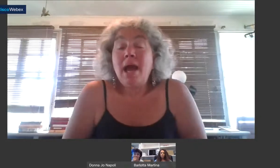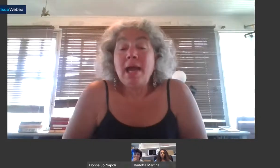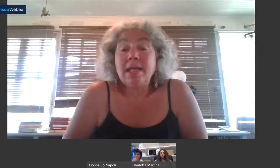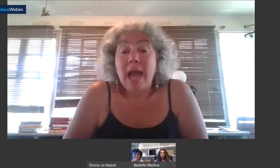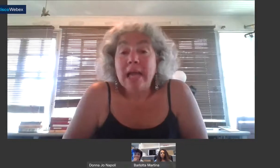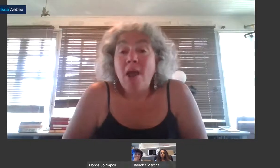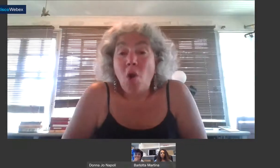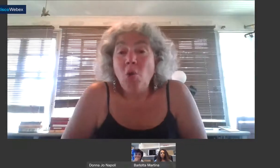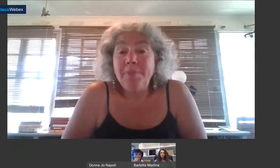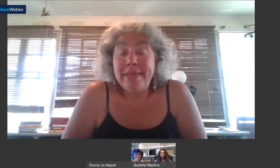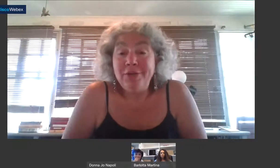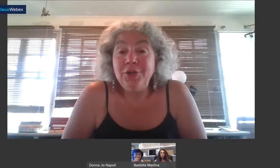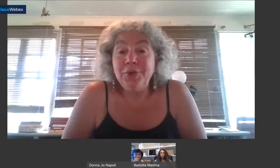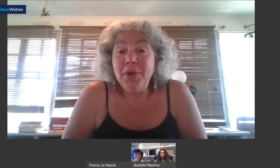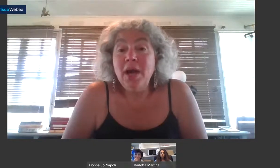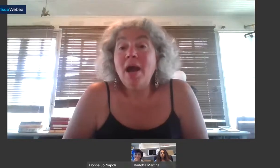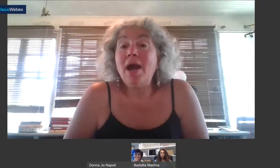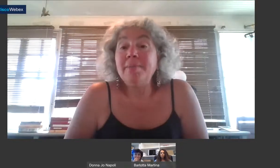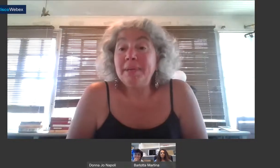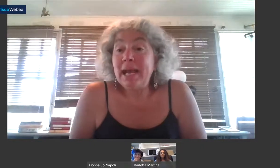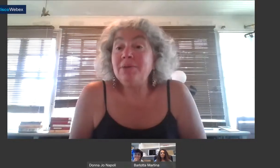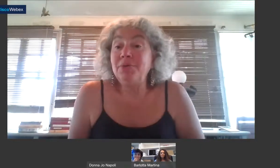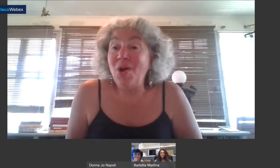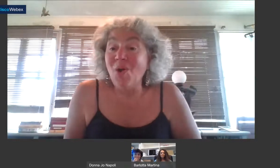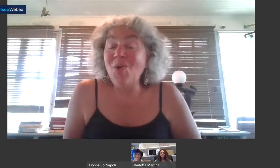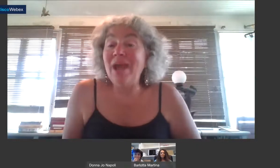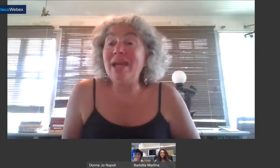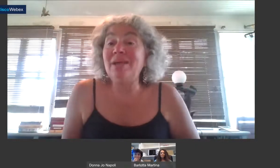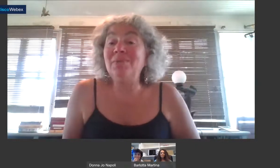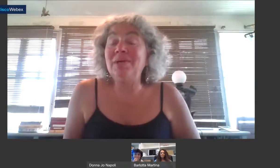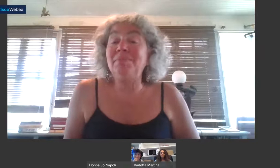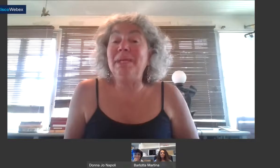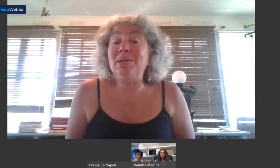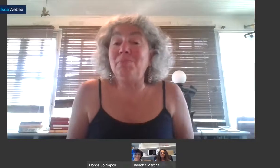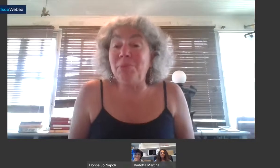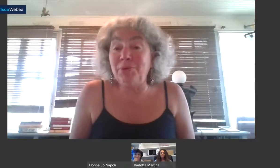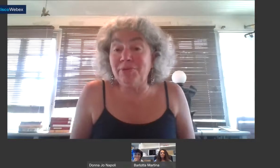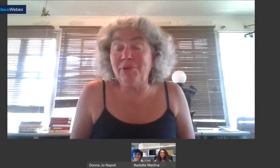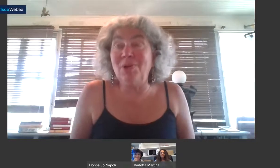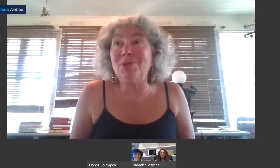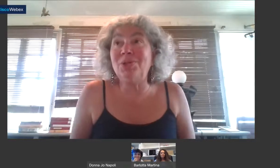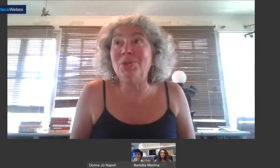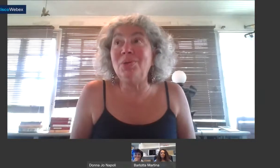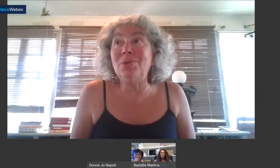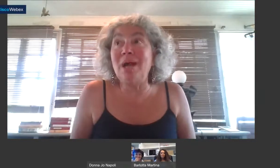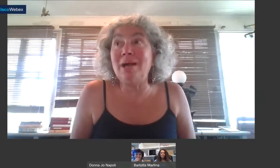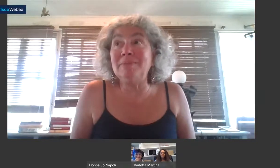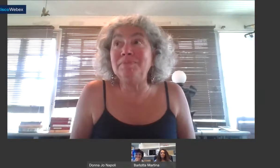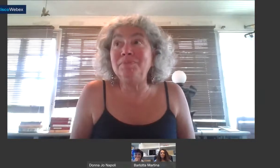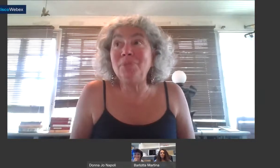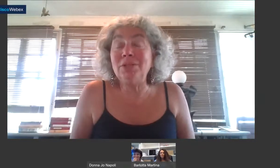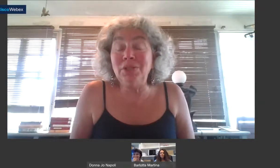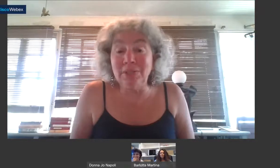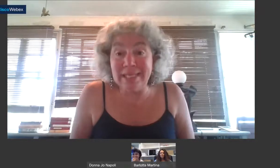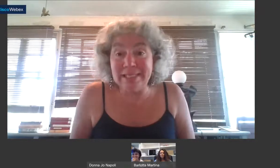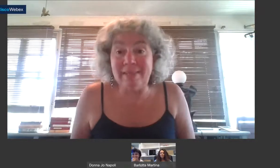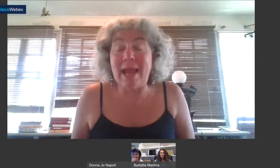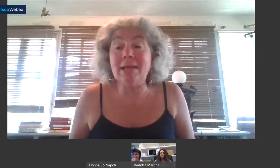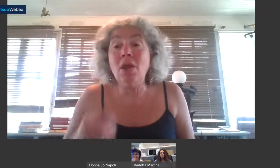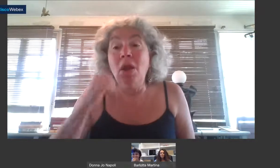I kind of hope they do, but I don't know. And it would be beautiful to look into that.